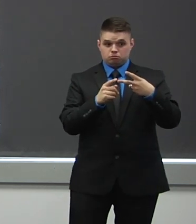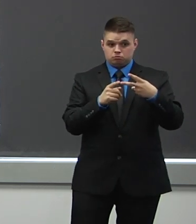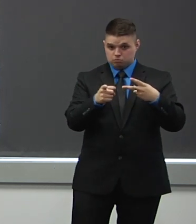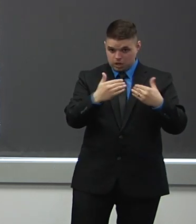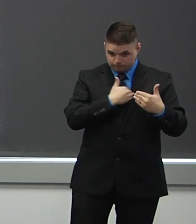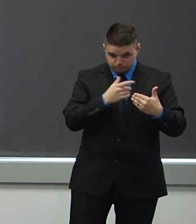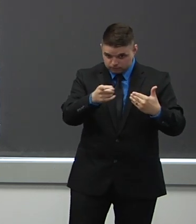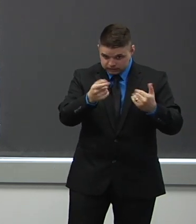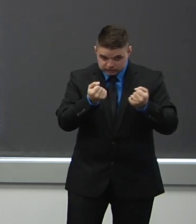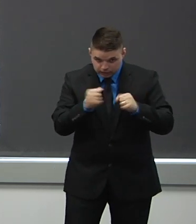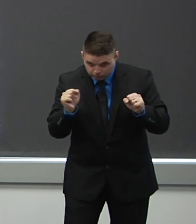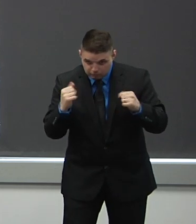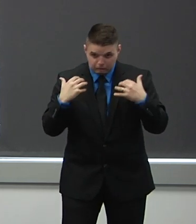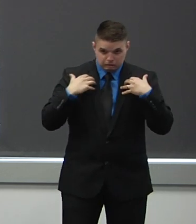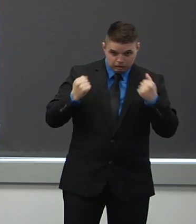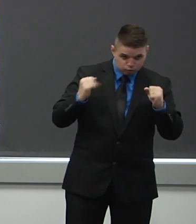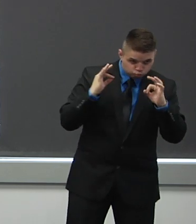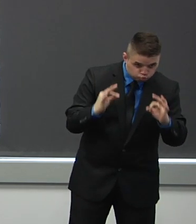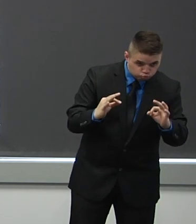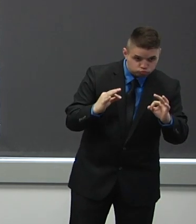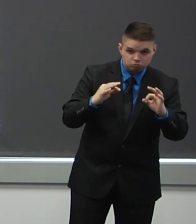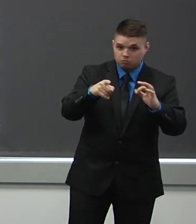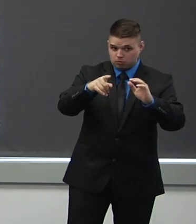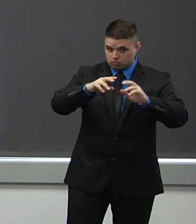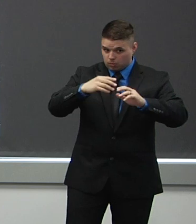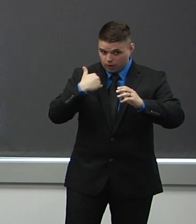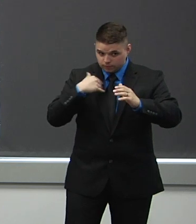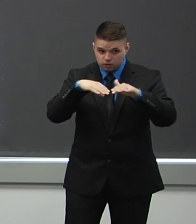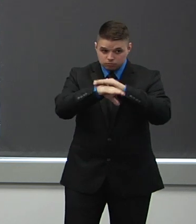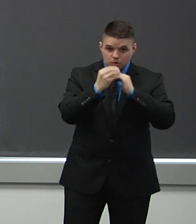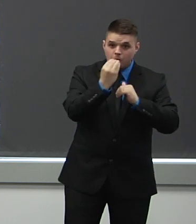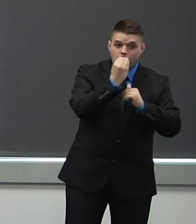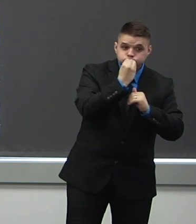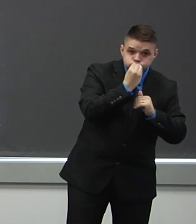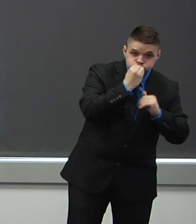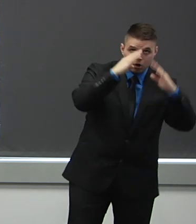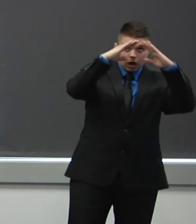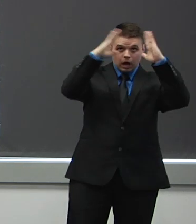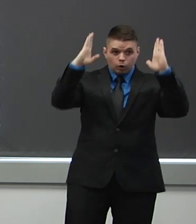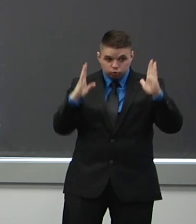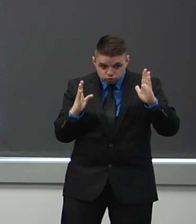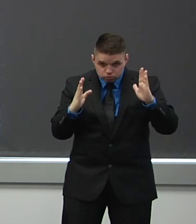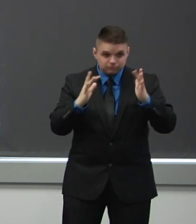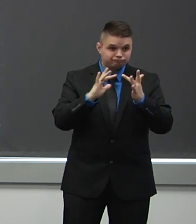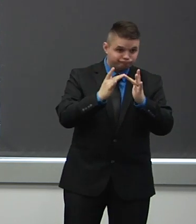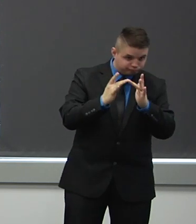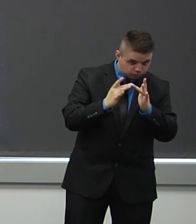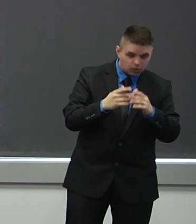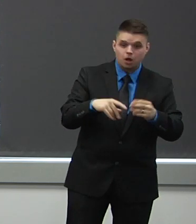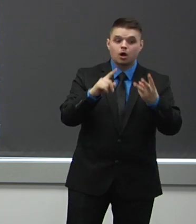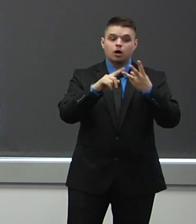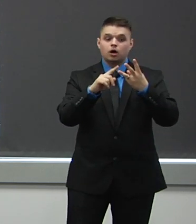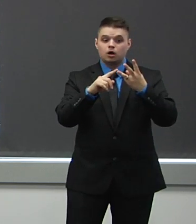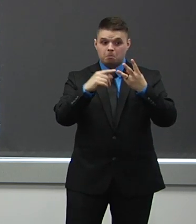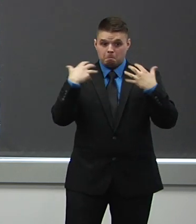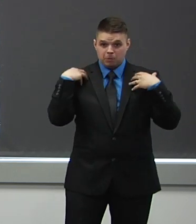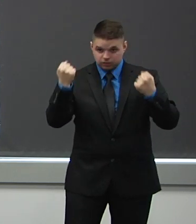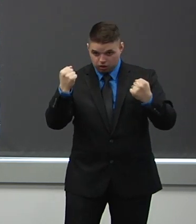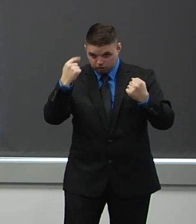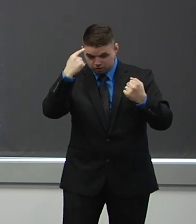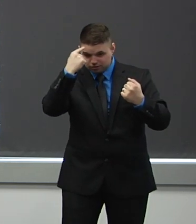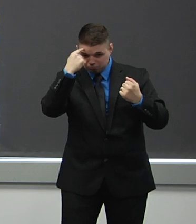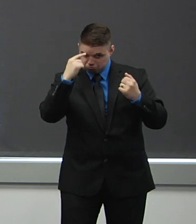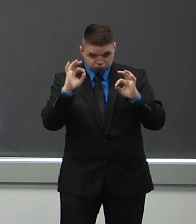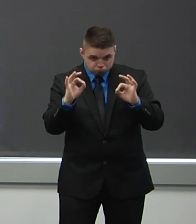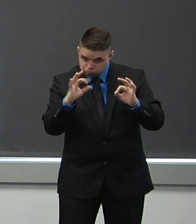shelter. Third is to attend to any social, emotional, and mental and behavioral health needs that they may have. And then we dig